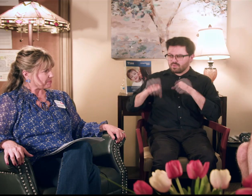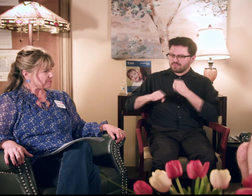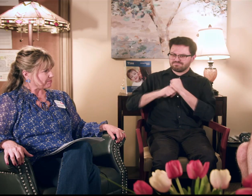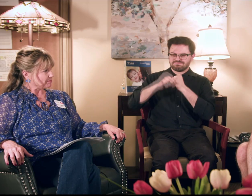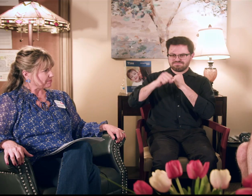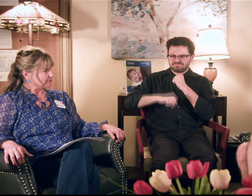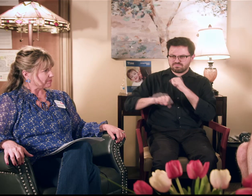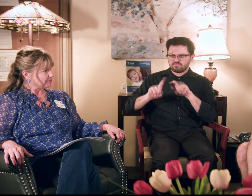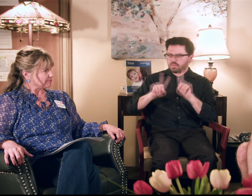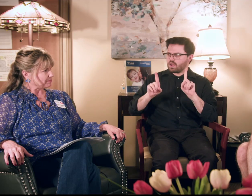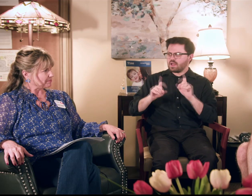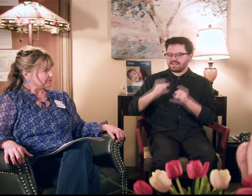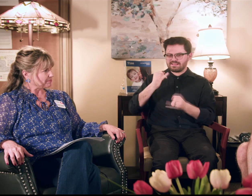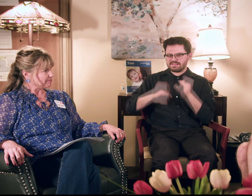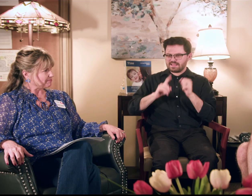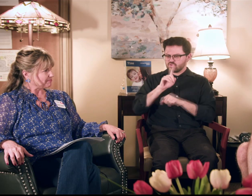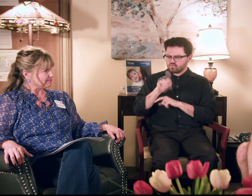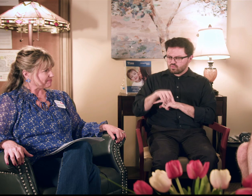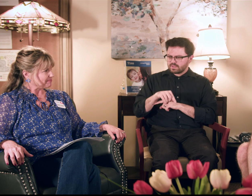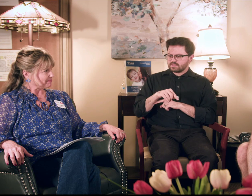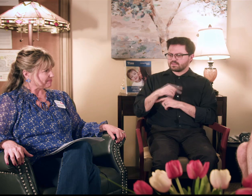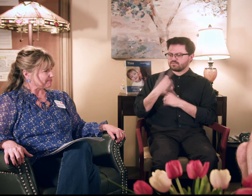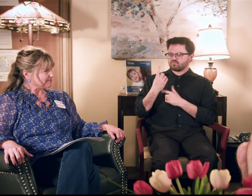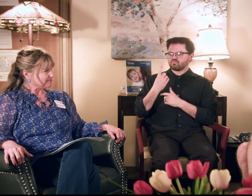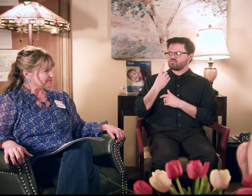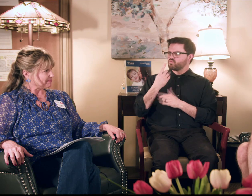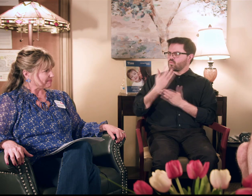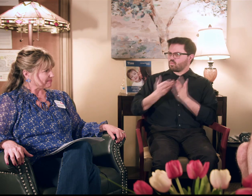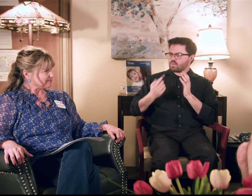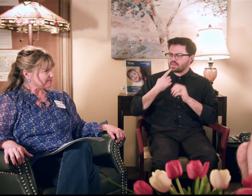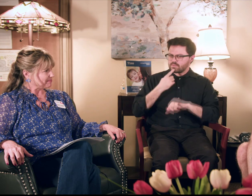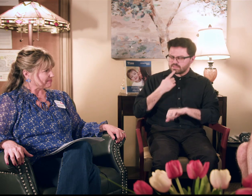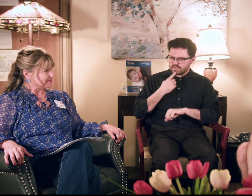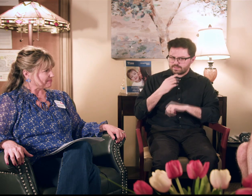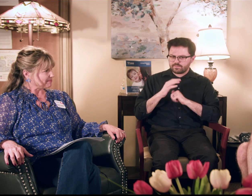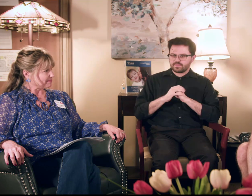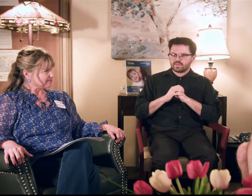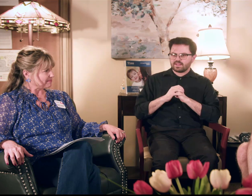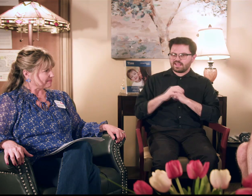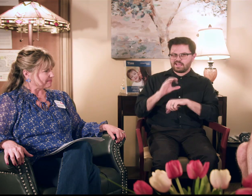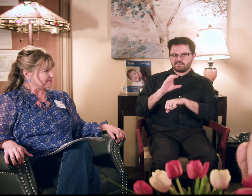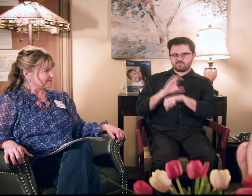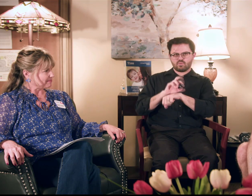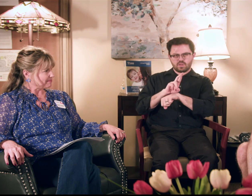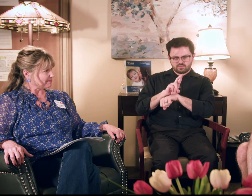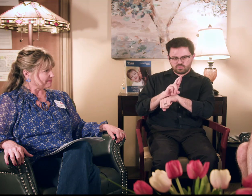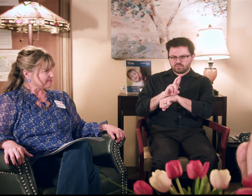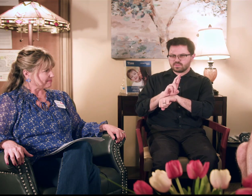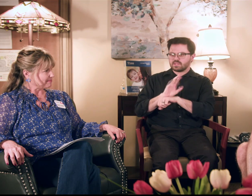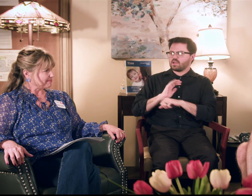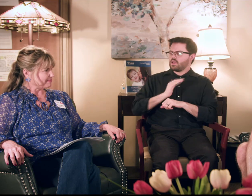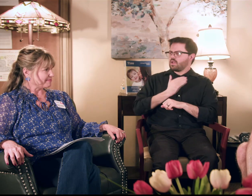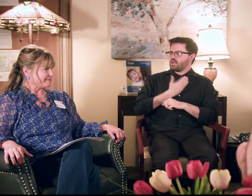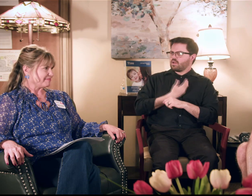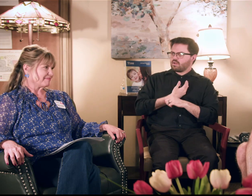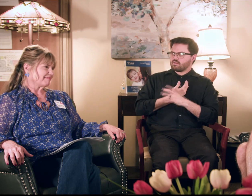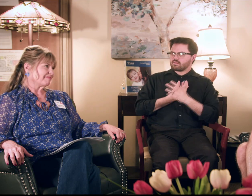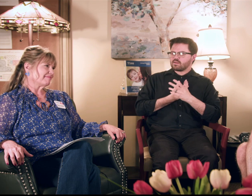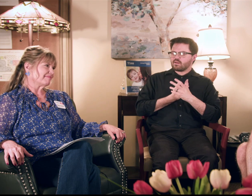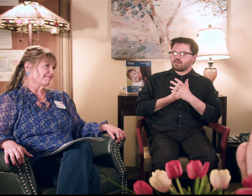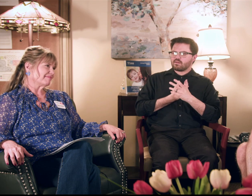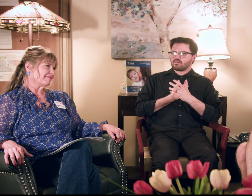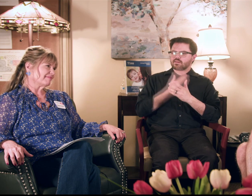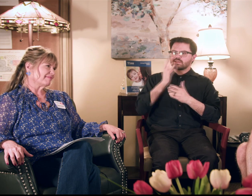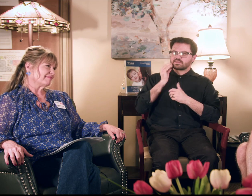things that we say is, our faith tradition understands and experiences the divine not in victory, but in